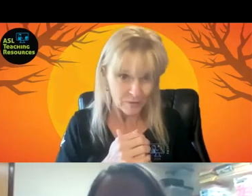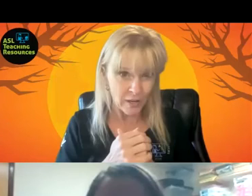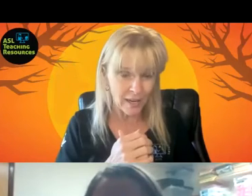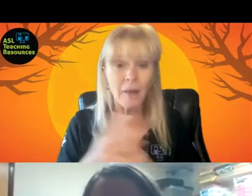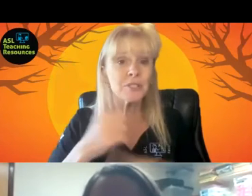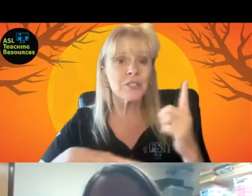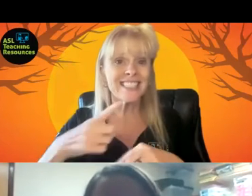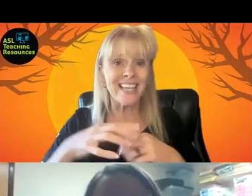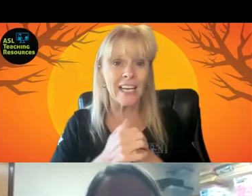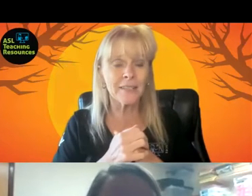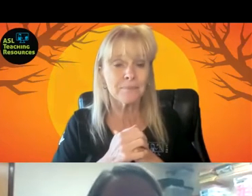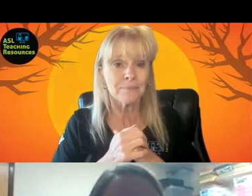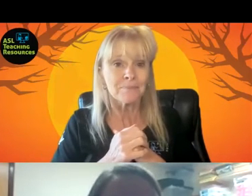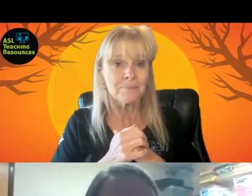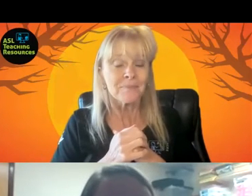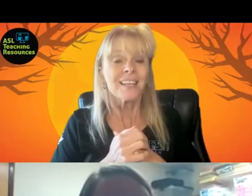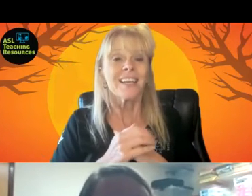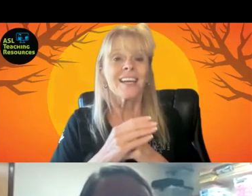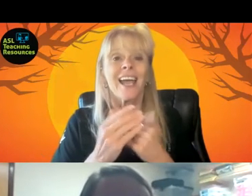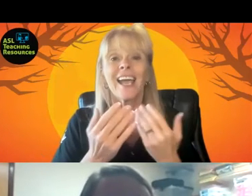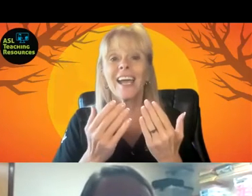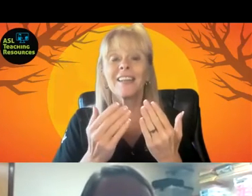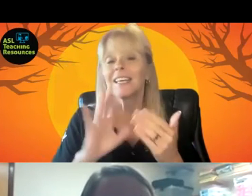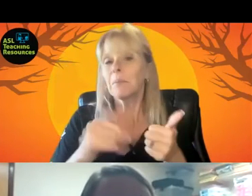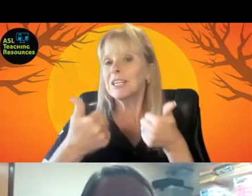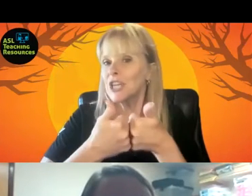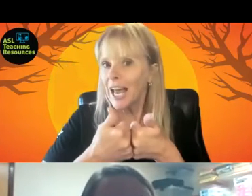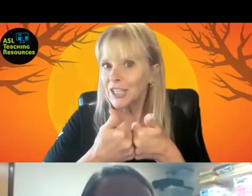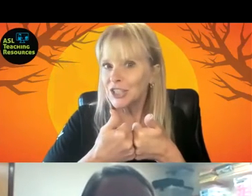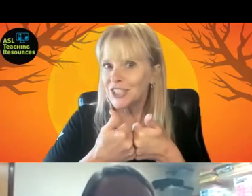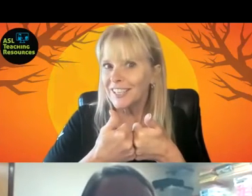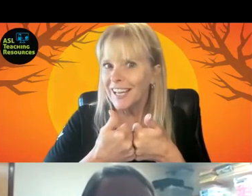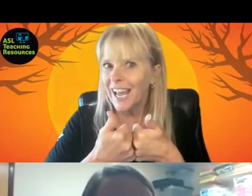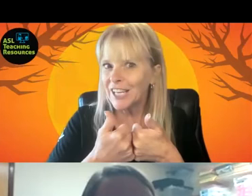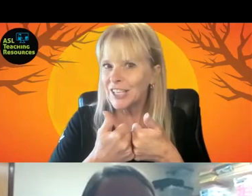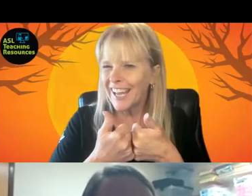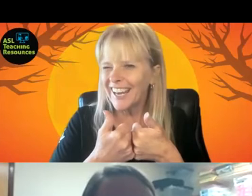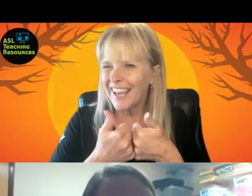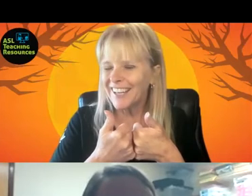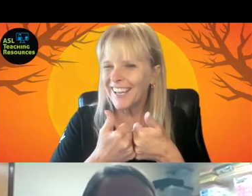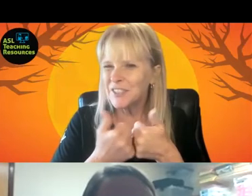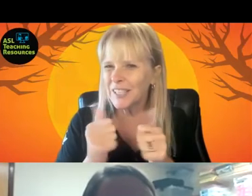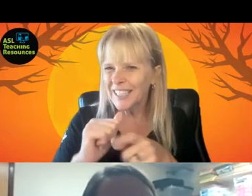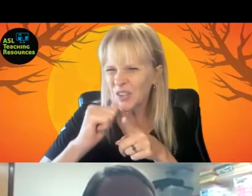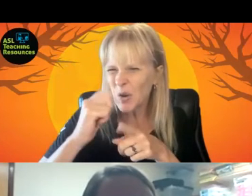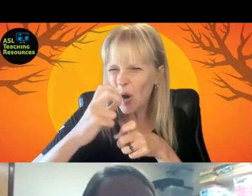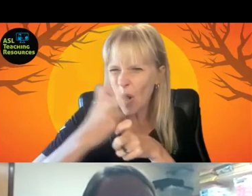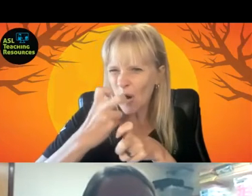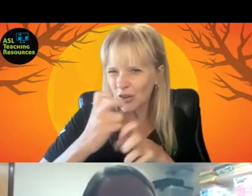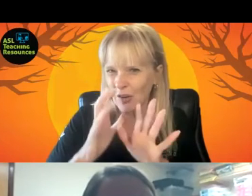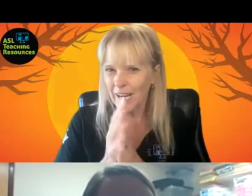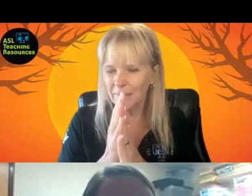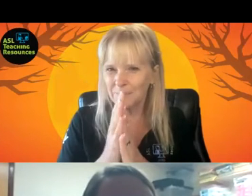something. Okay, I'm just going to sign it. And then I'm going to challenge and do it a